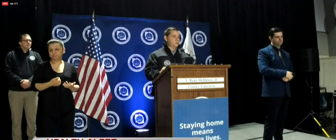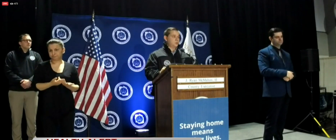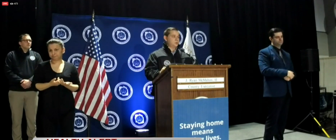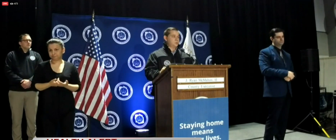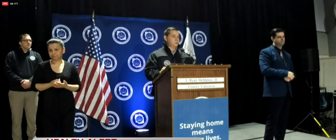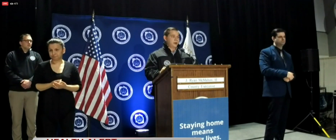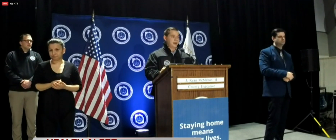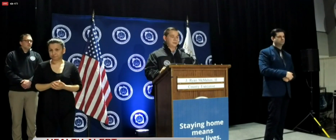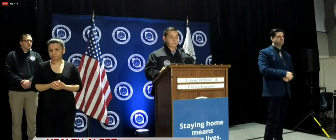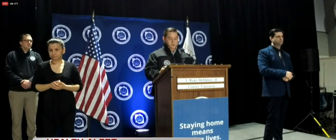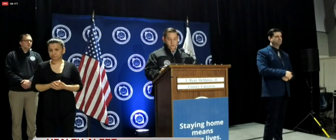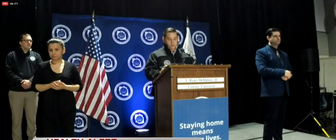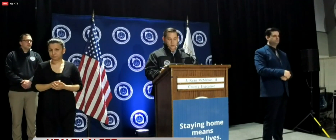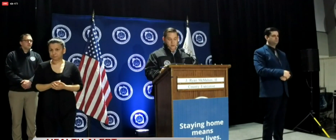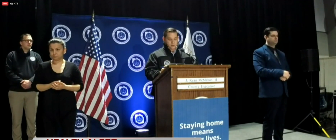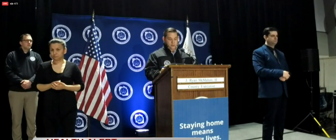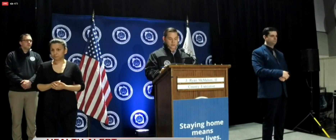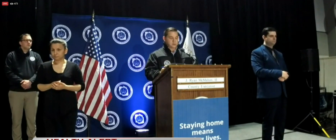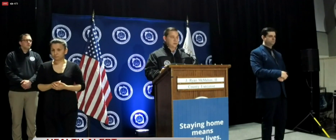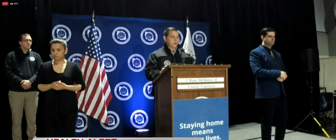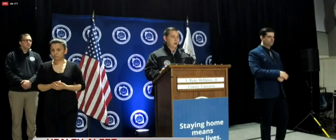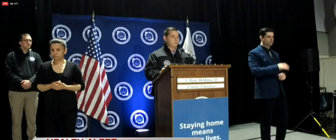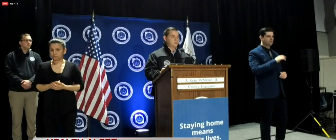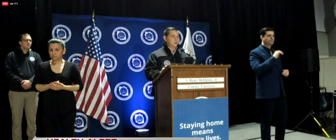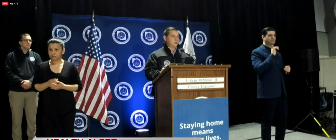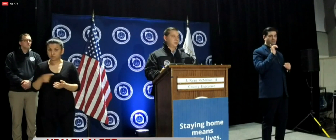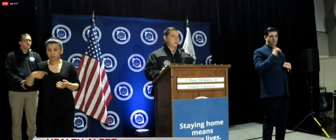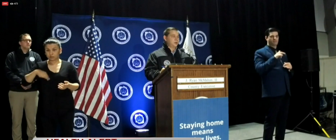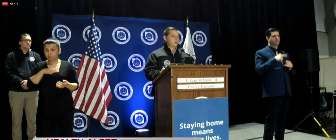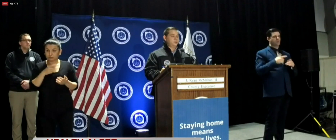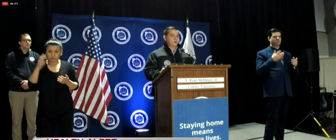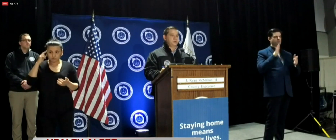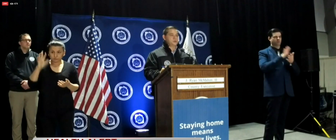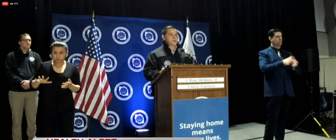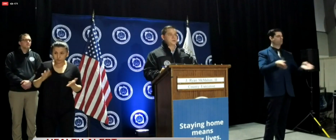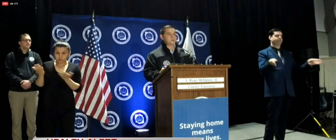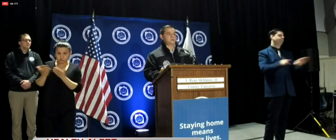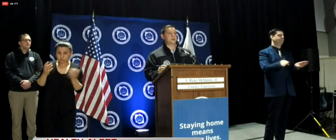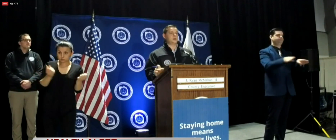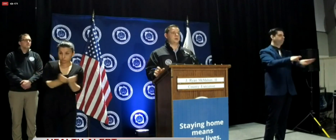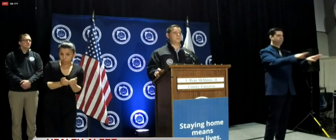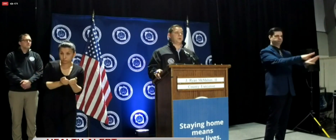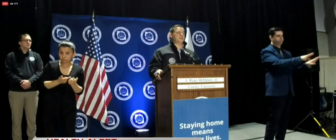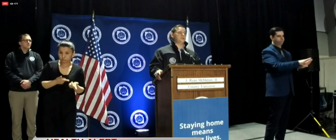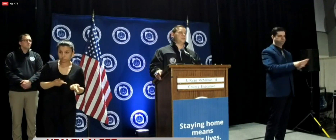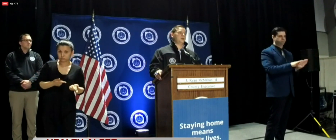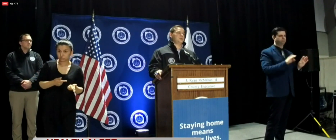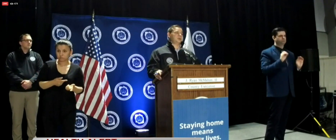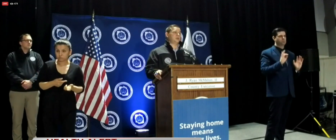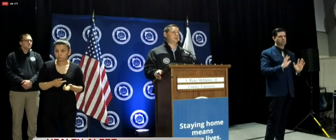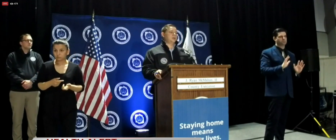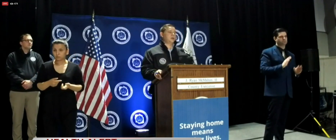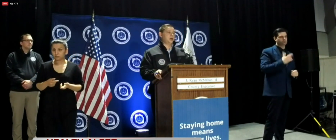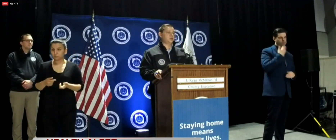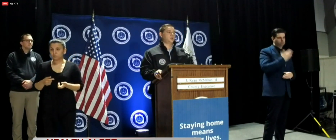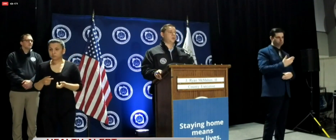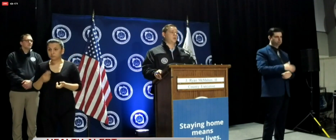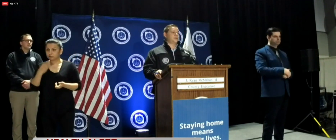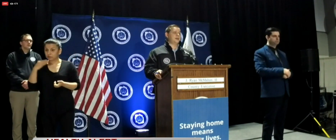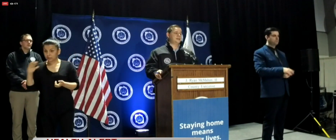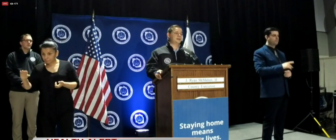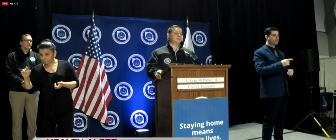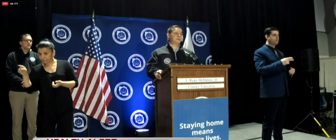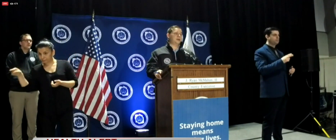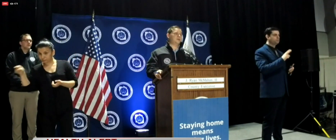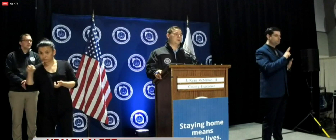closing schools was right on. That certainly helped. Certainly the university's participation in doing what